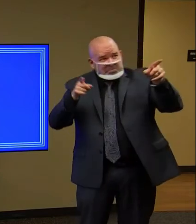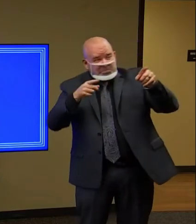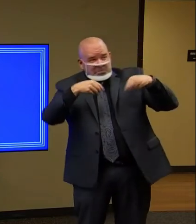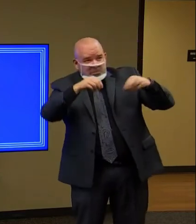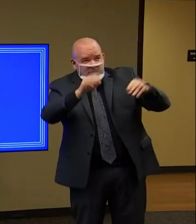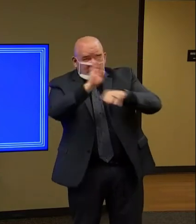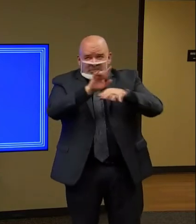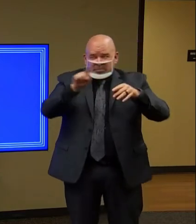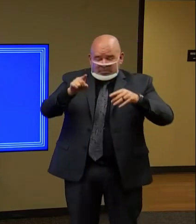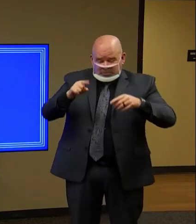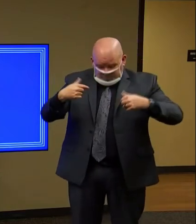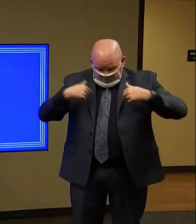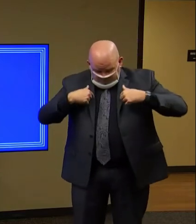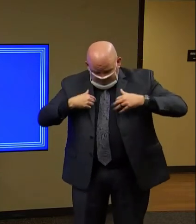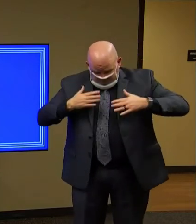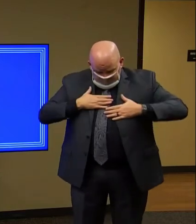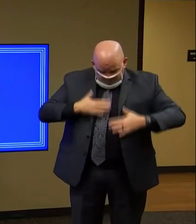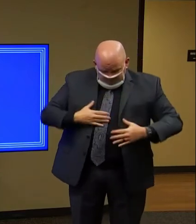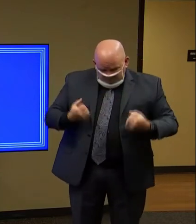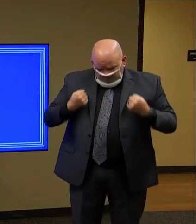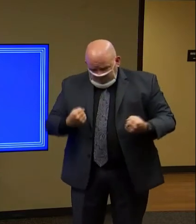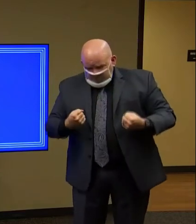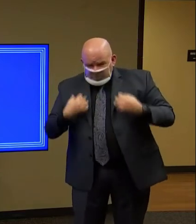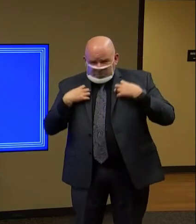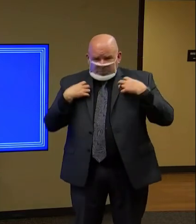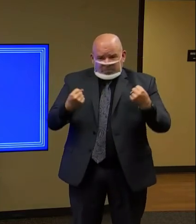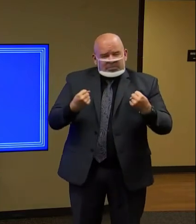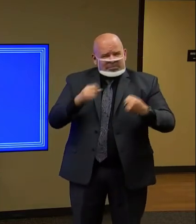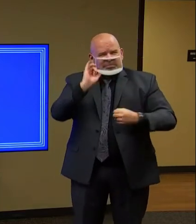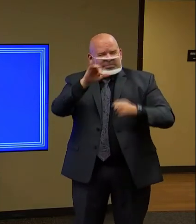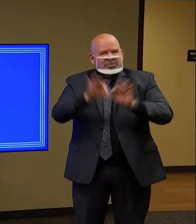health with not